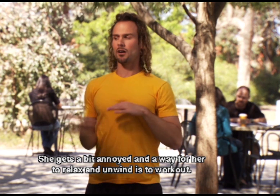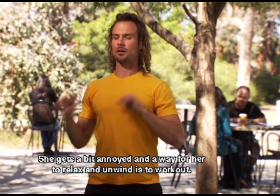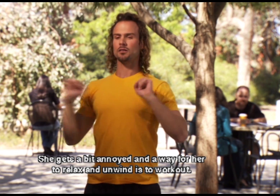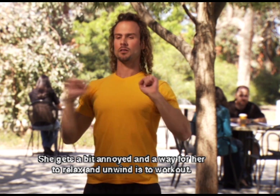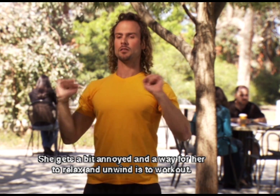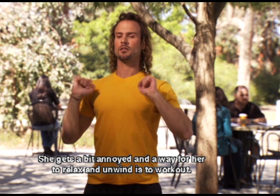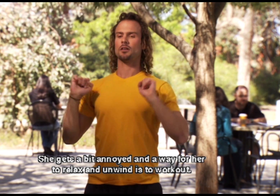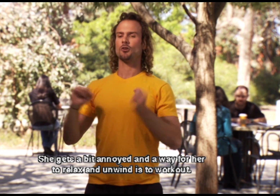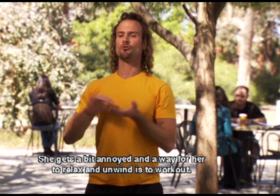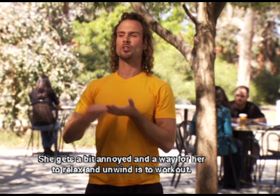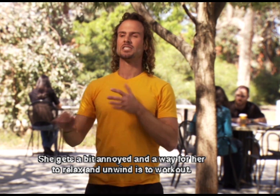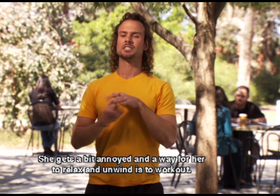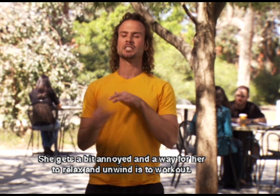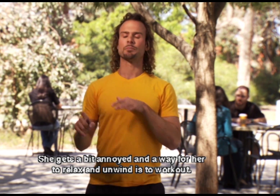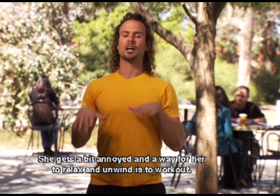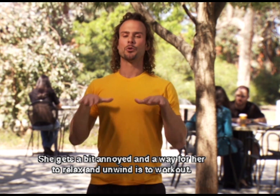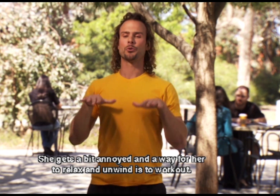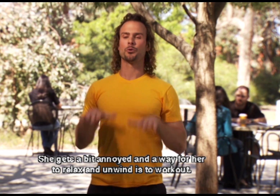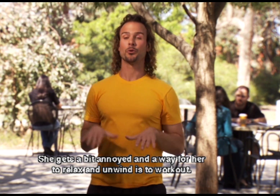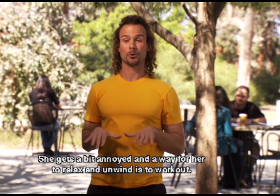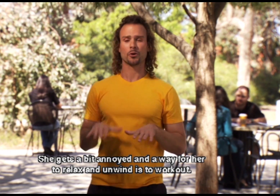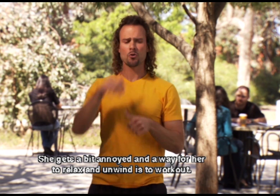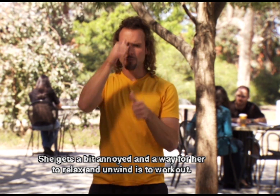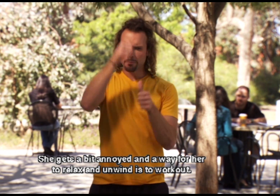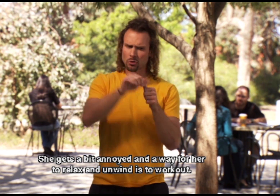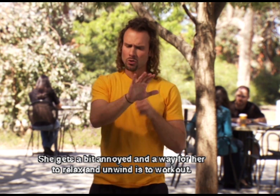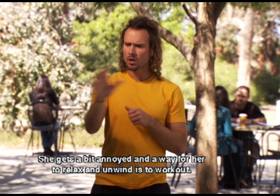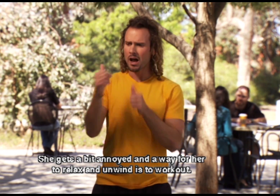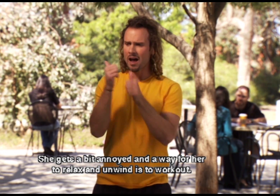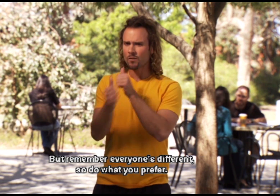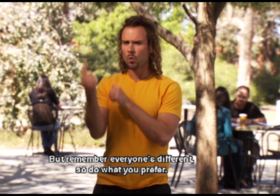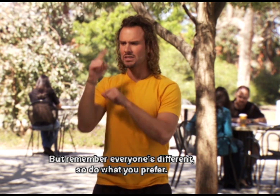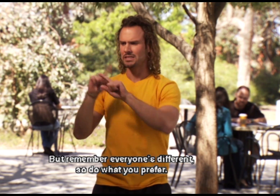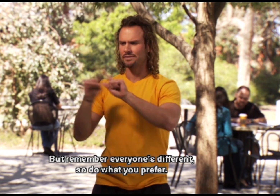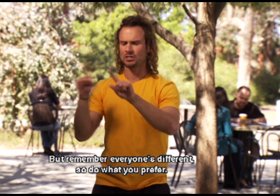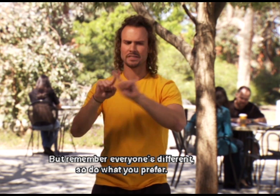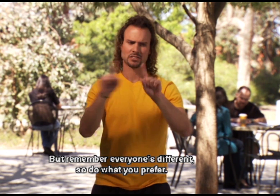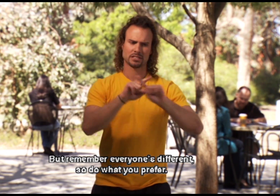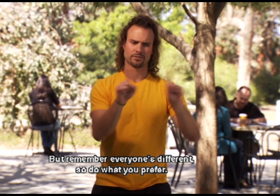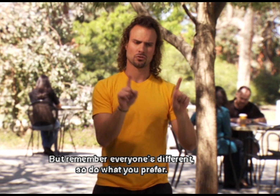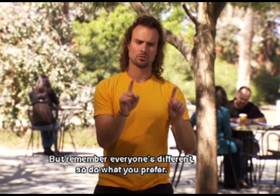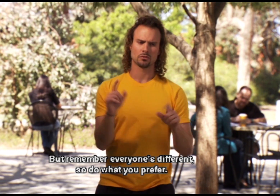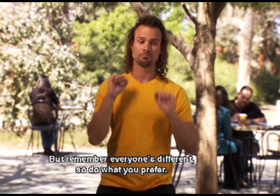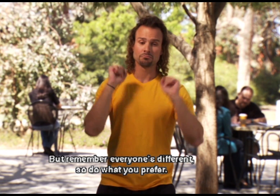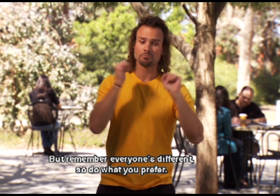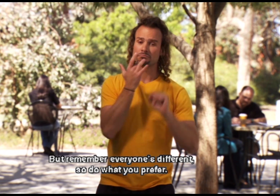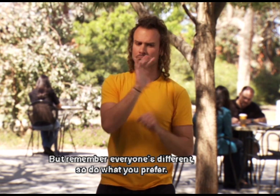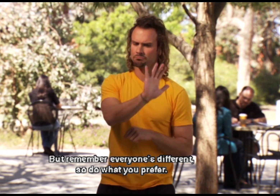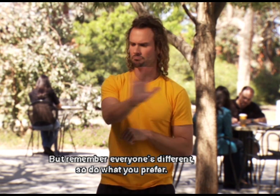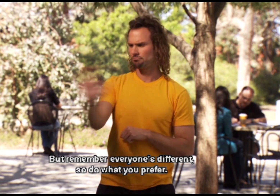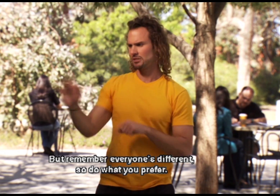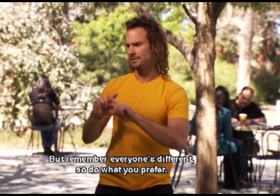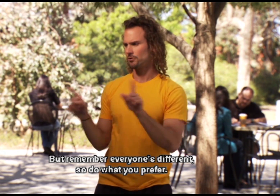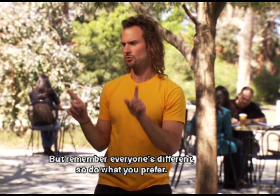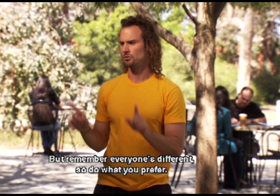She gets a bit annoyed, and a way for her to relax and unwind is to work out. But remember, everyone's different, so do what you